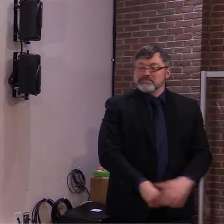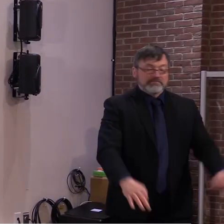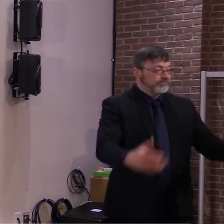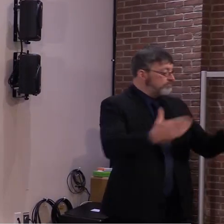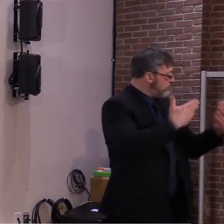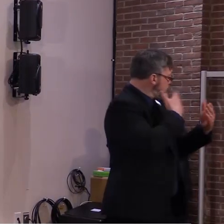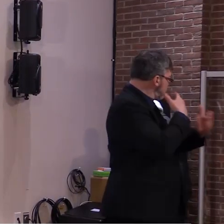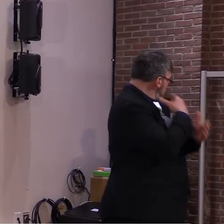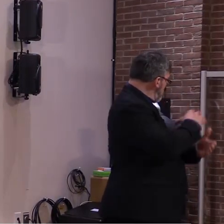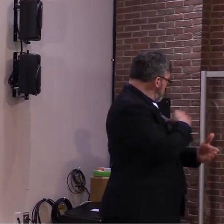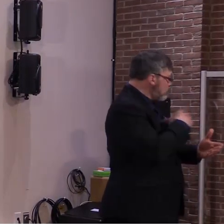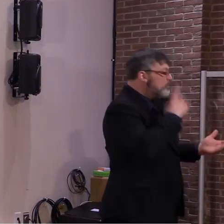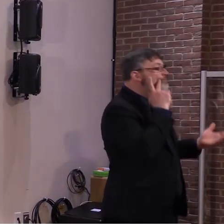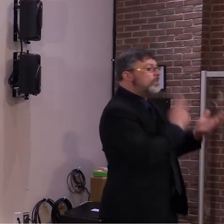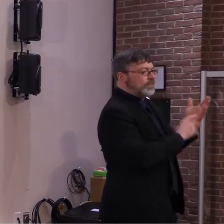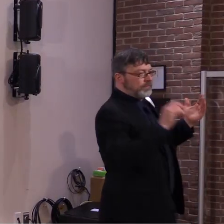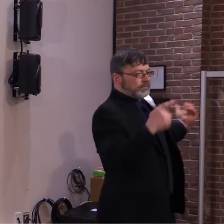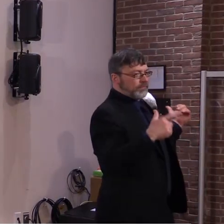Thank you, Secretary Smith.